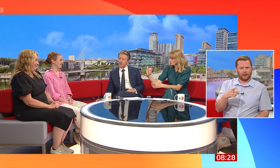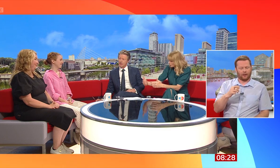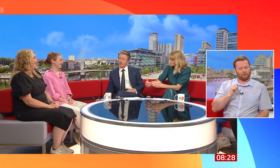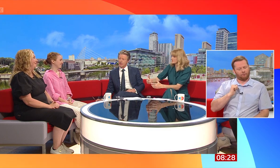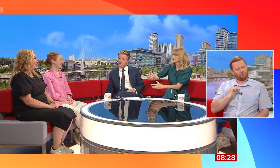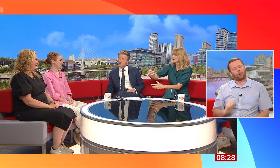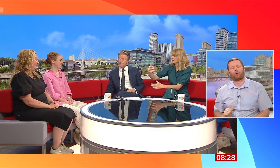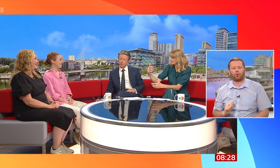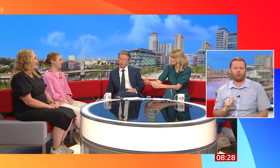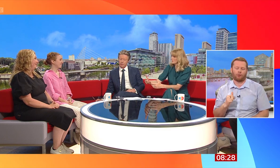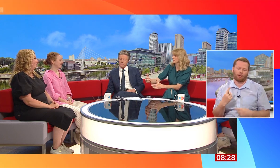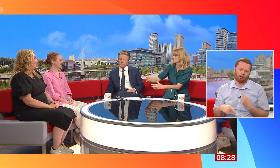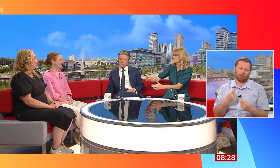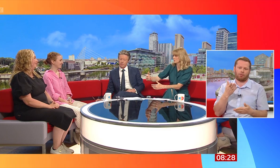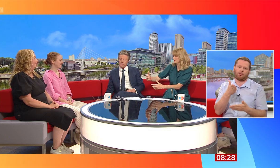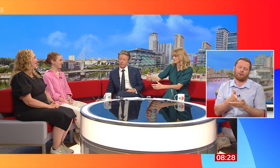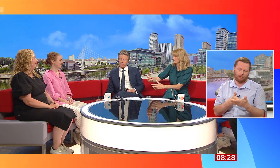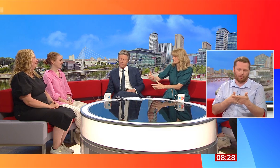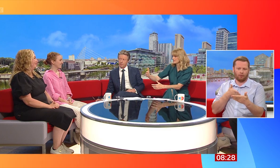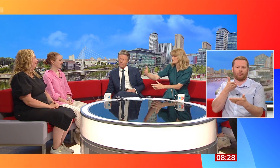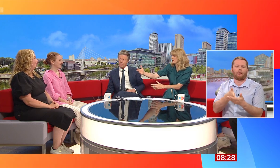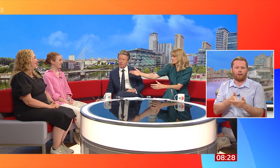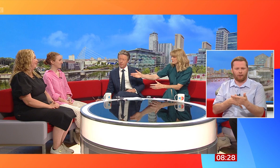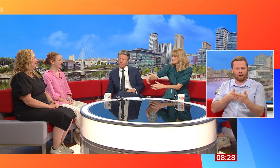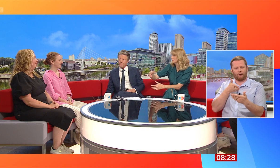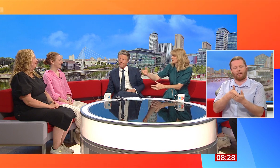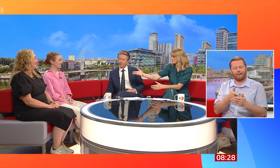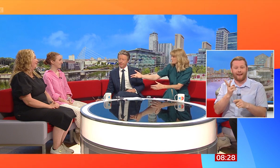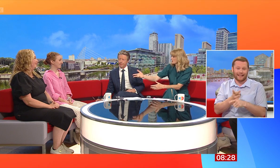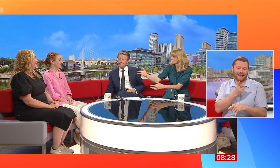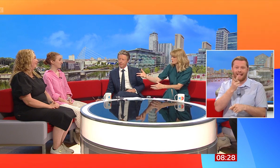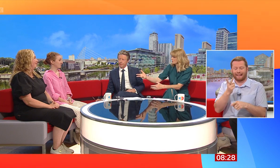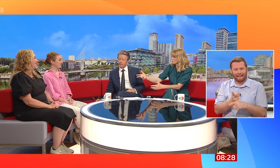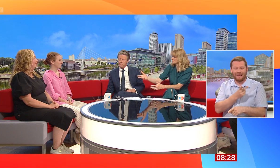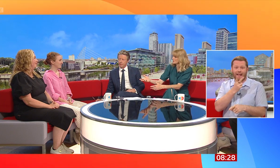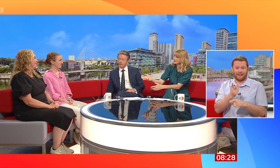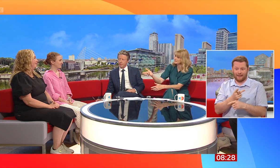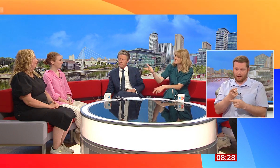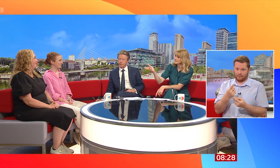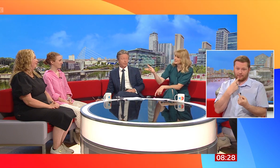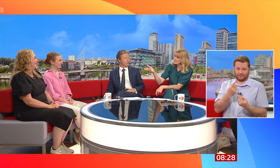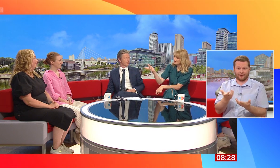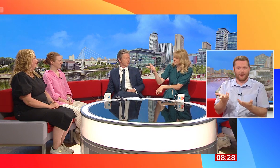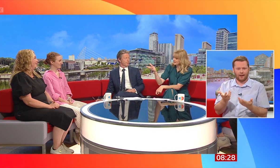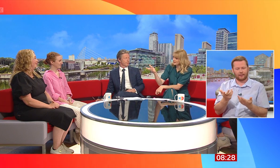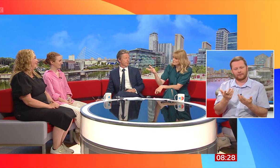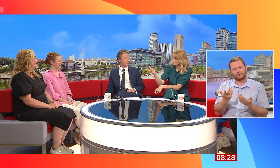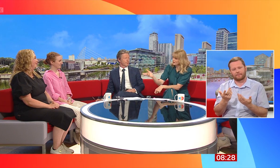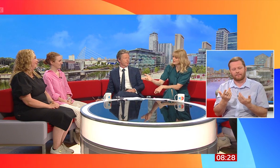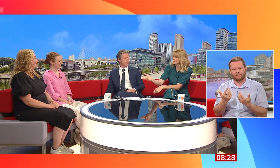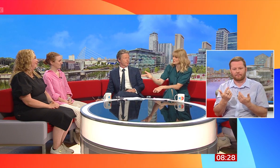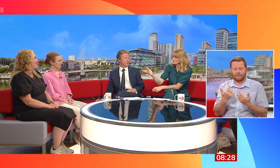to constantly come up against these obstacles, and this is repeated millions of times over, as you've told us. But I guess